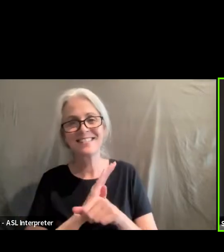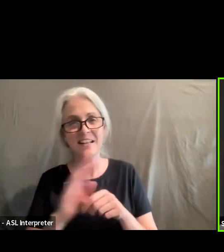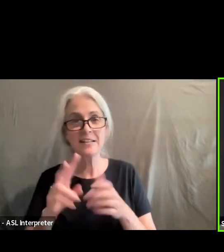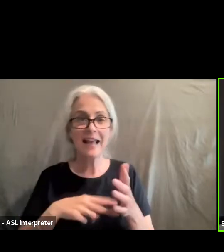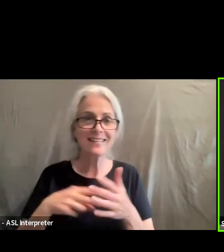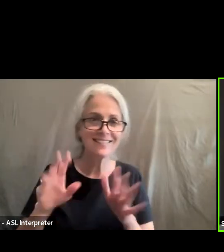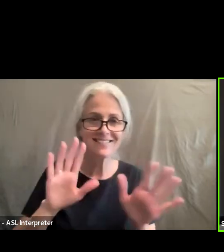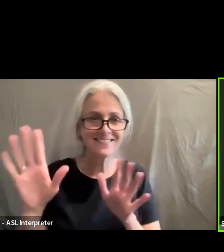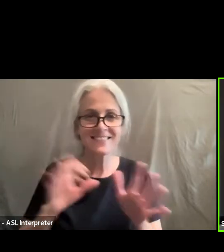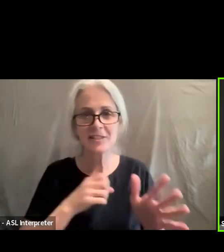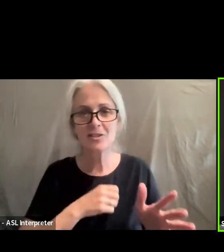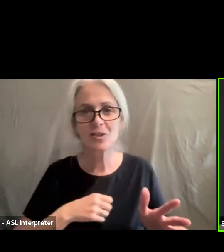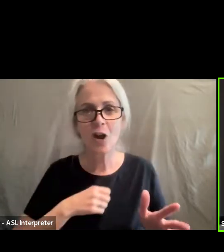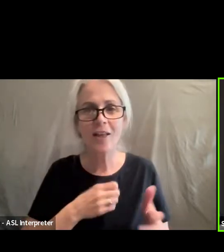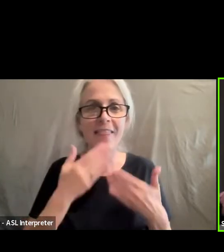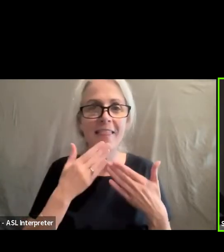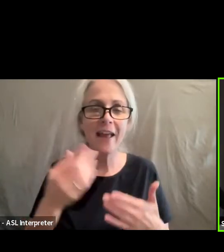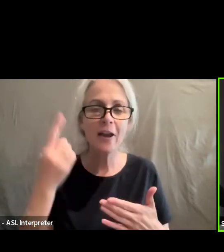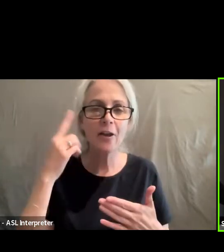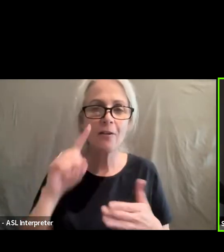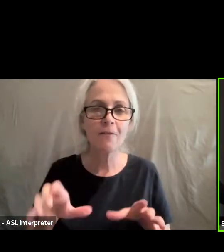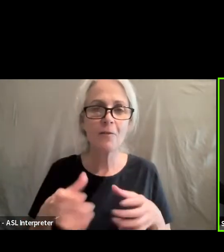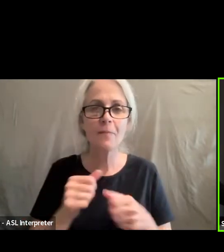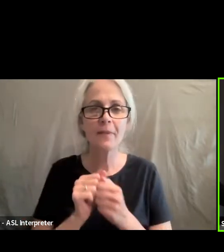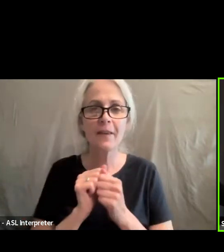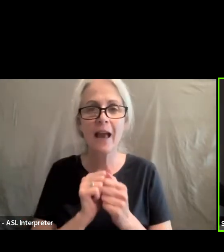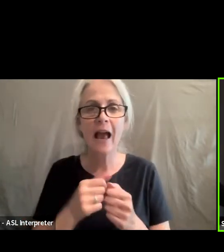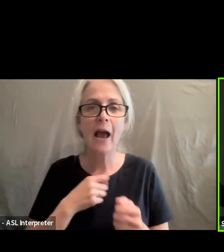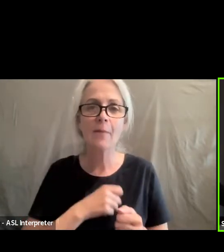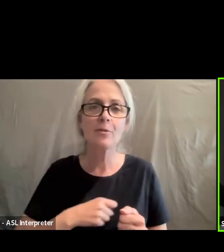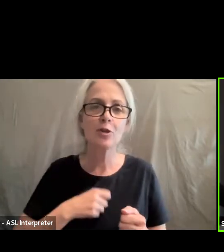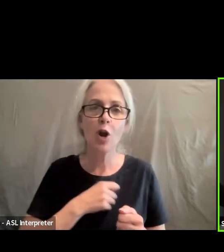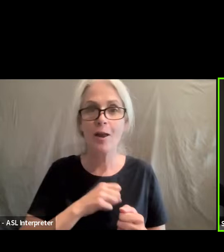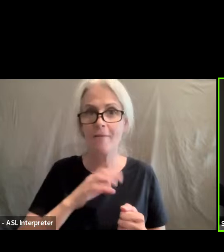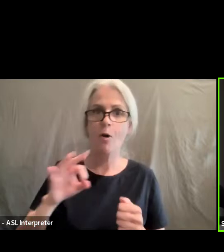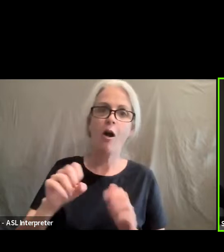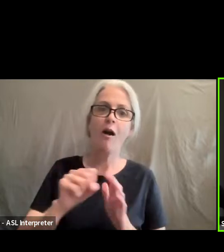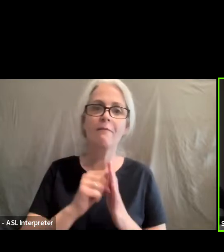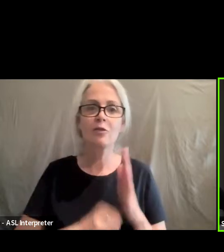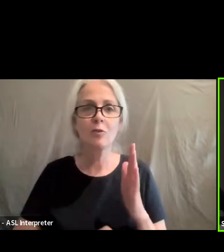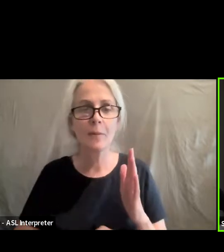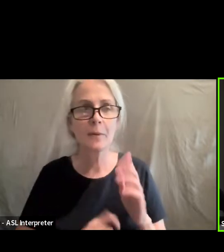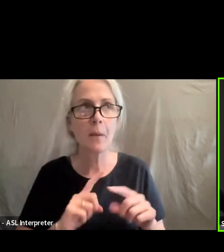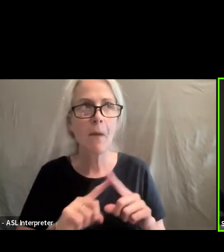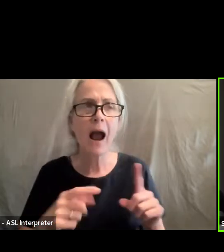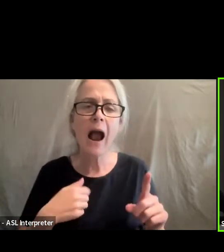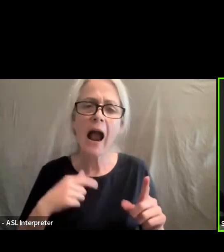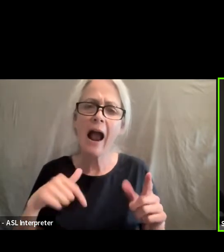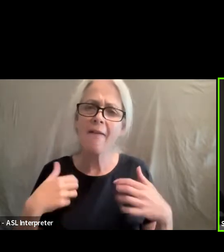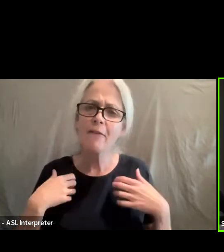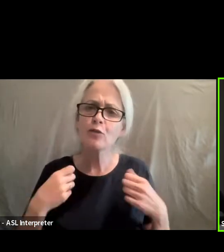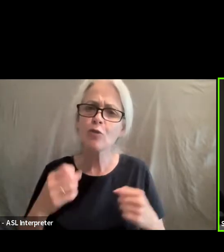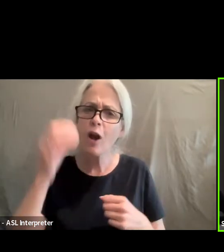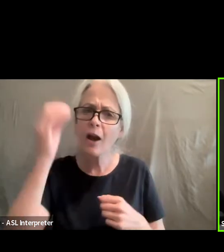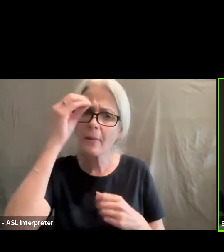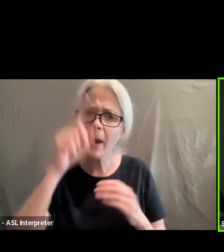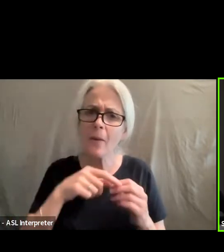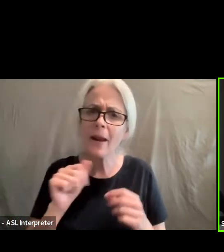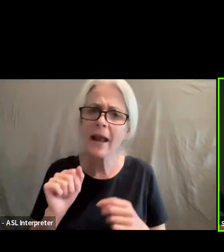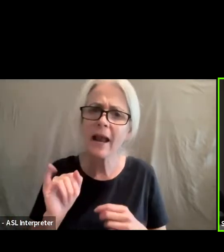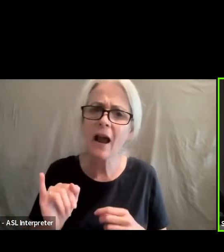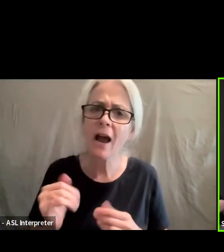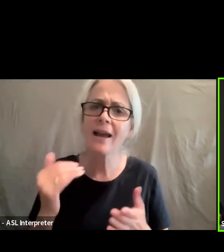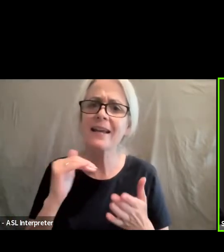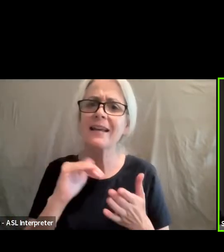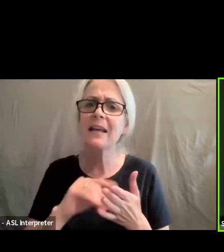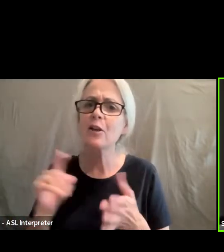But thank you for putting this together. And I'm sorry if I'm a little off script. But I have strong opinions about AI. And again, Terry,